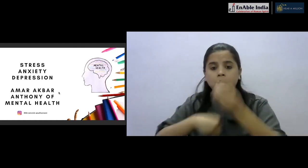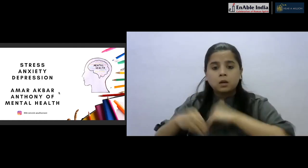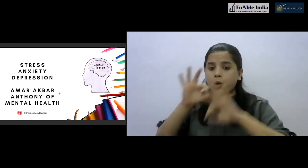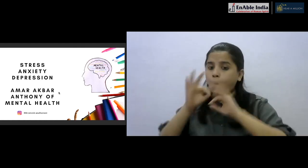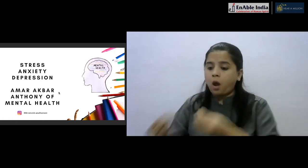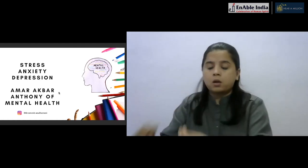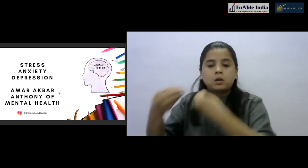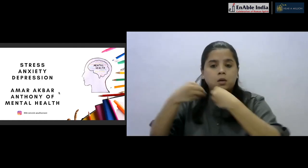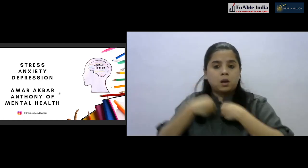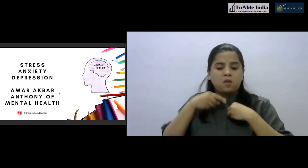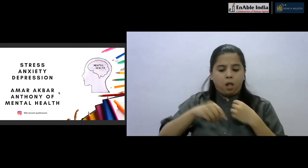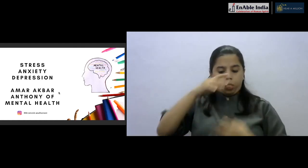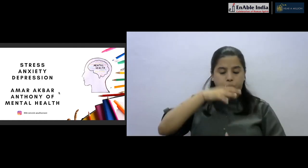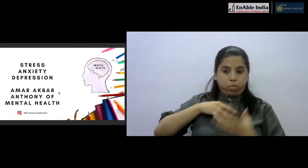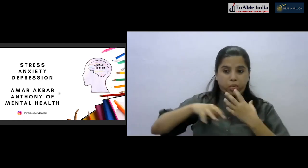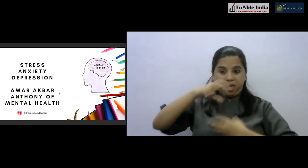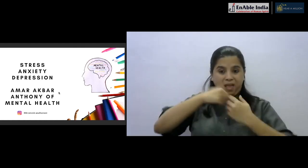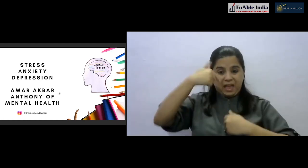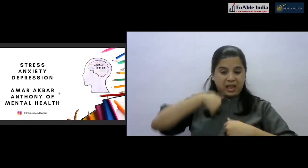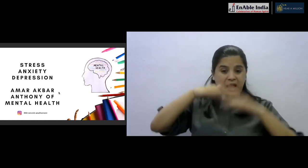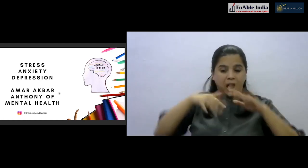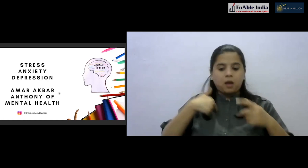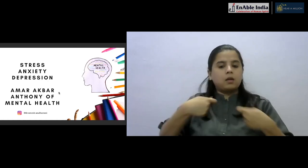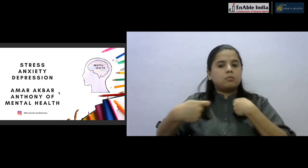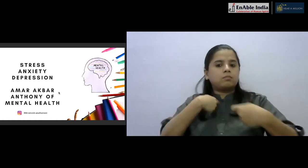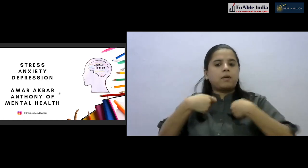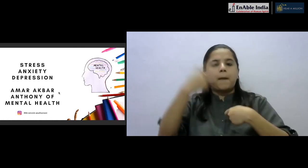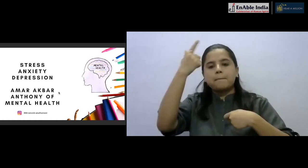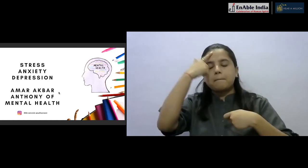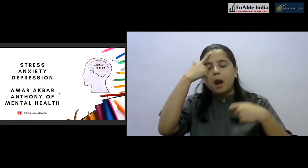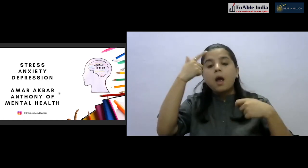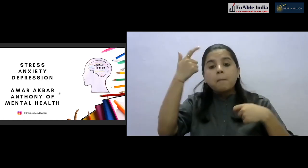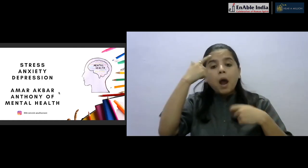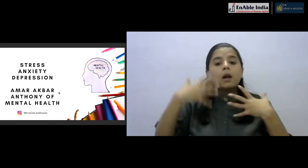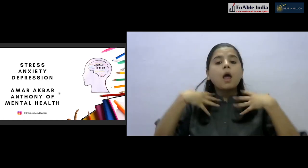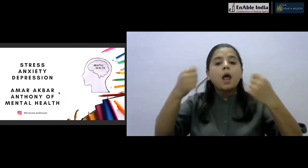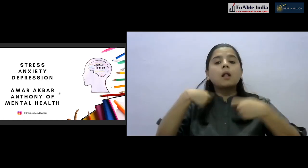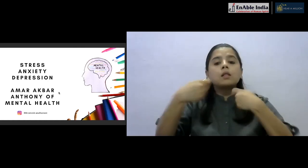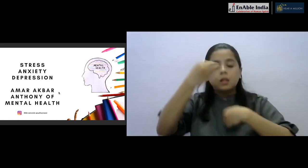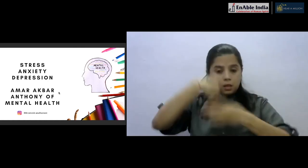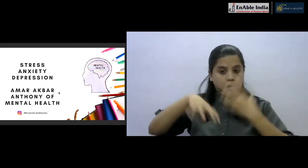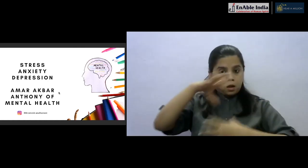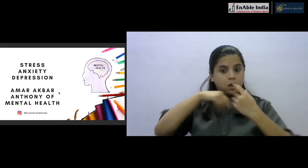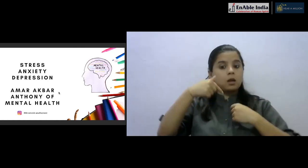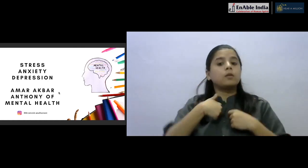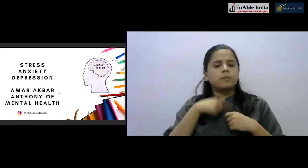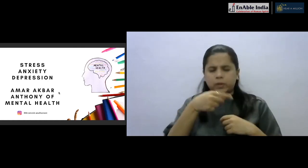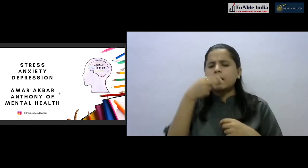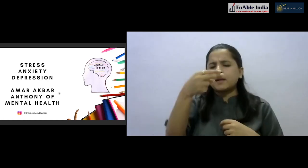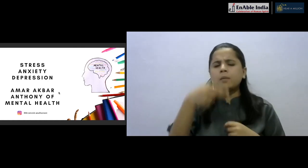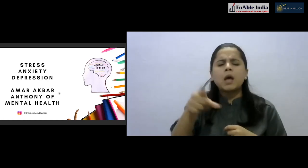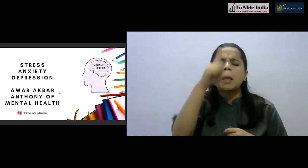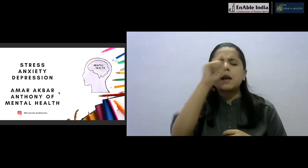material for those chemicals which are managing your mental health. I'll give you some names. You don't have to remember the